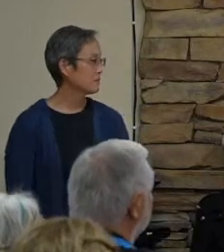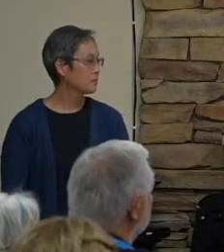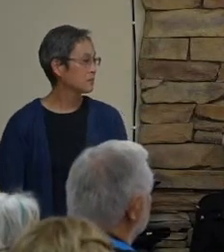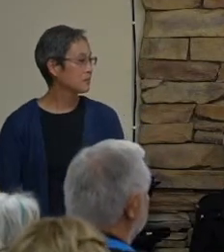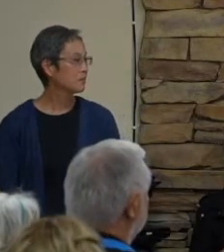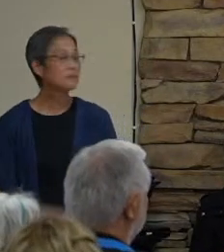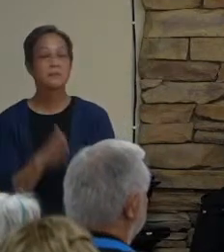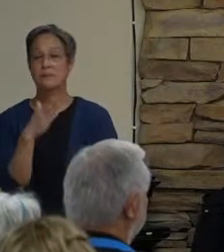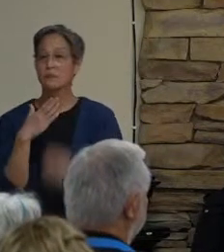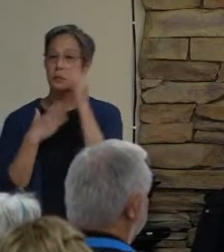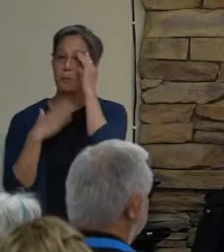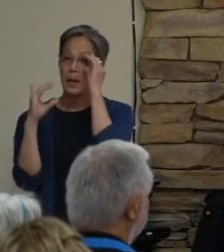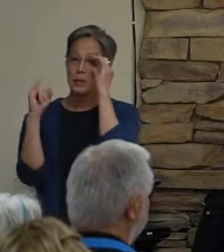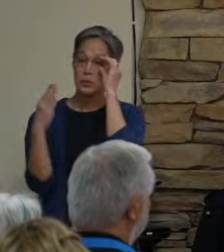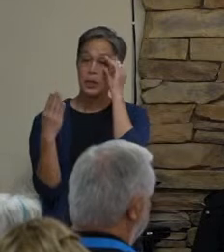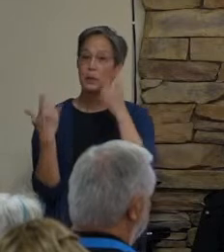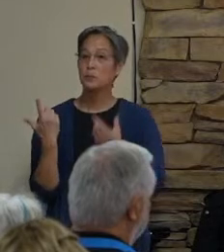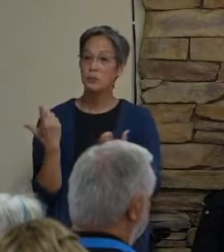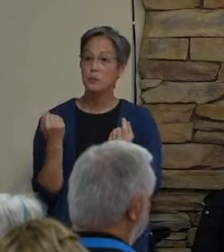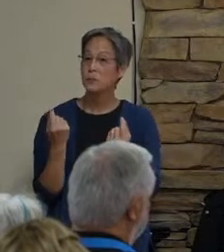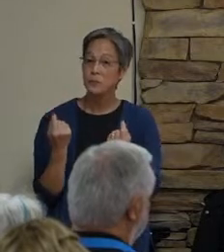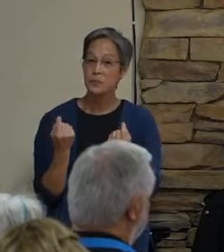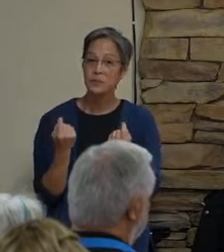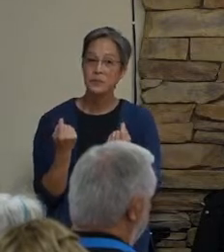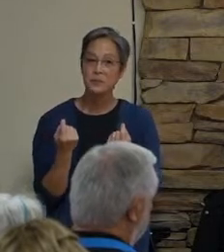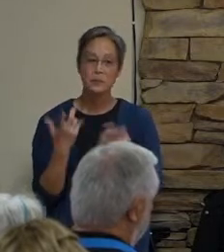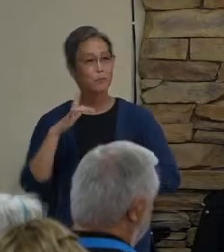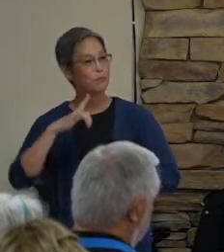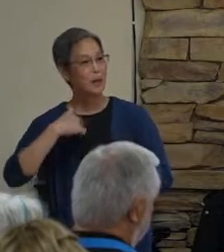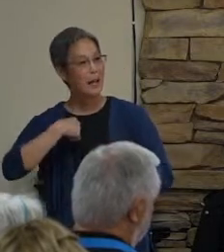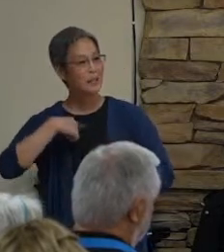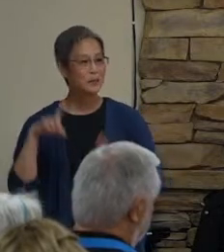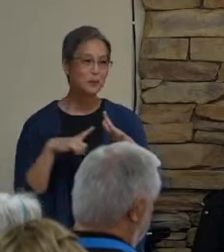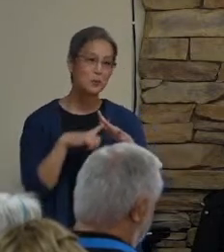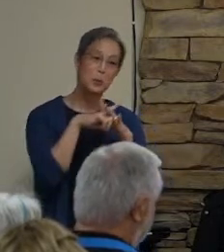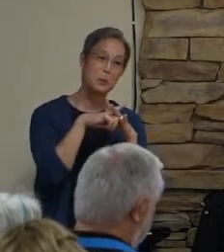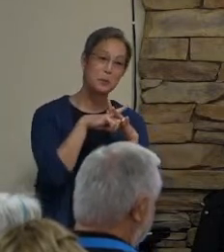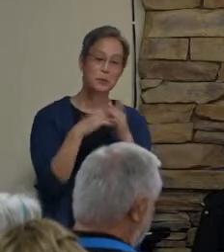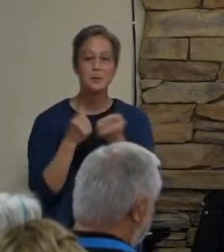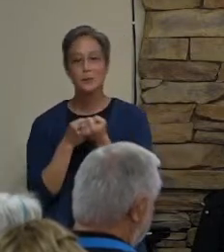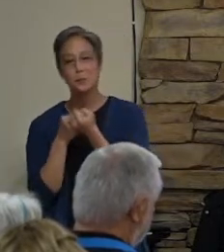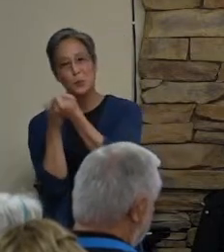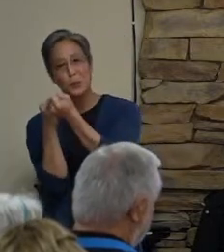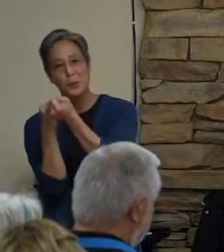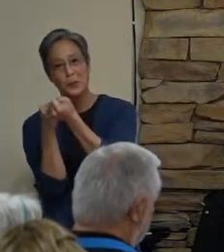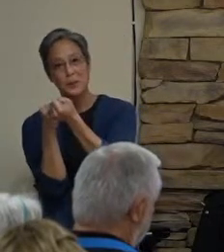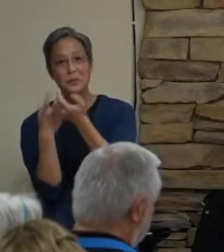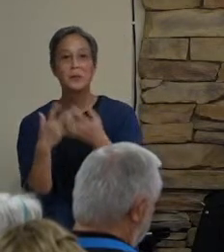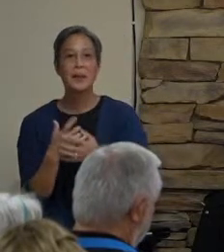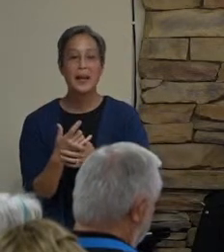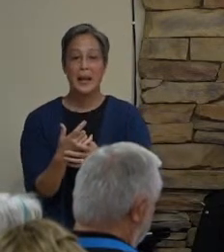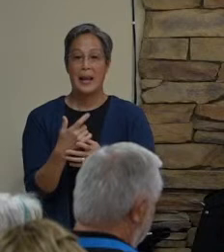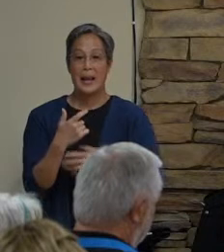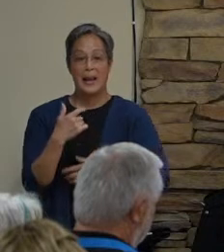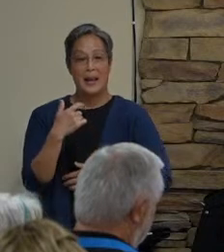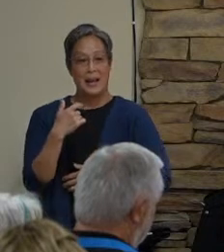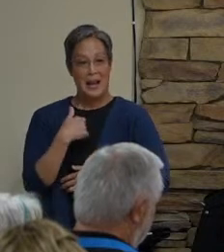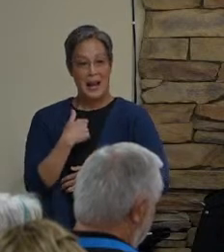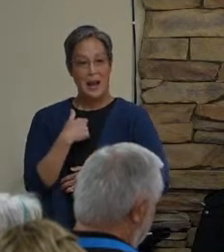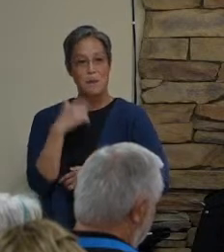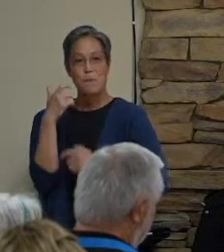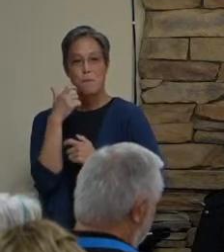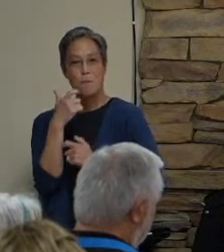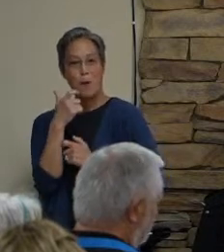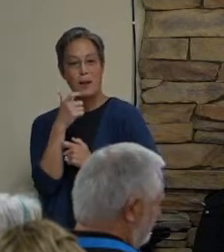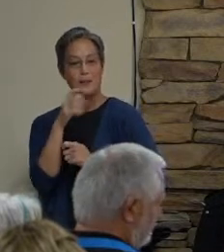So my job here was pretty much to show up, support, and I got to watch the